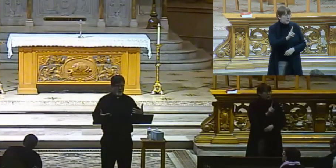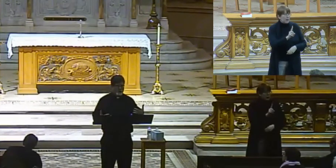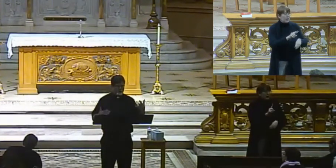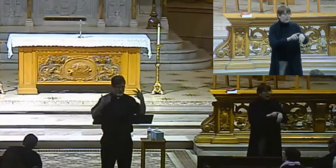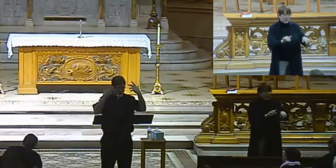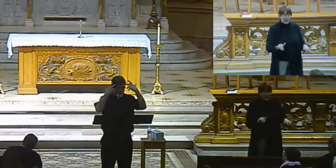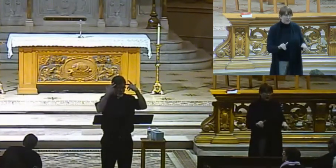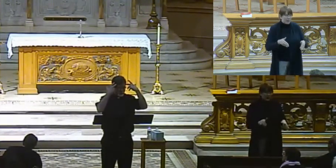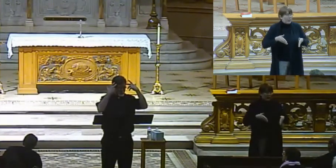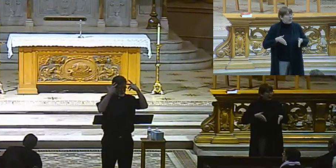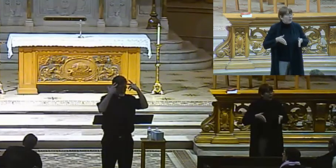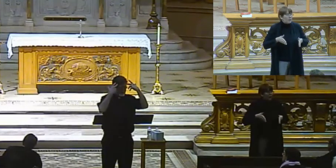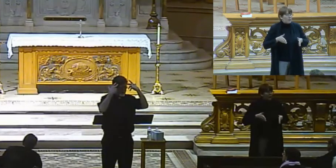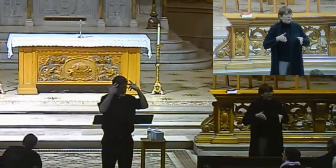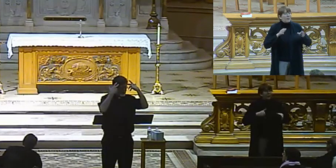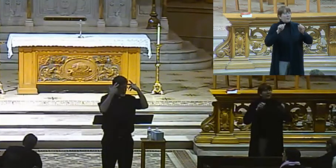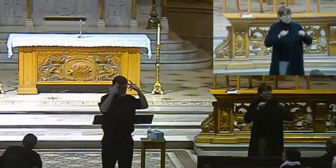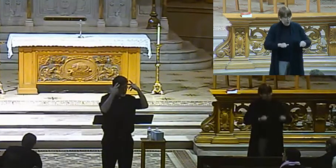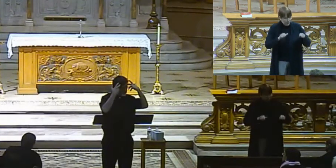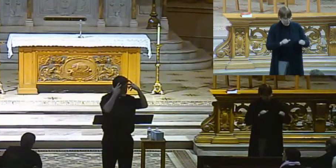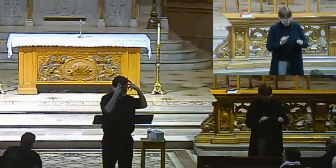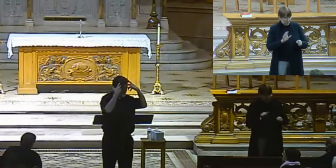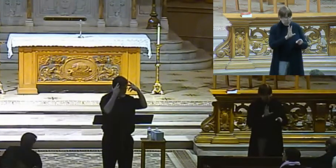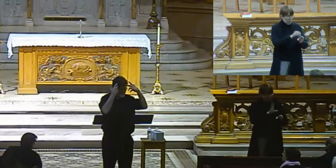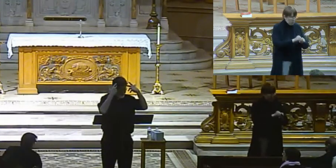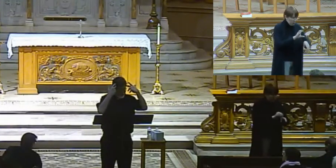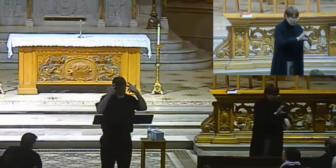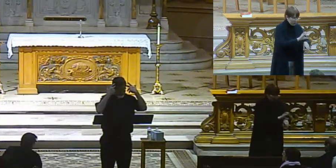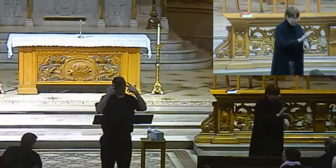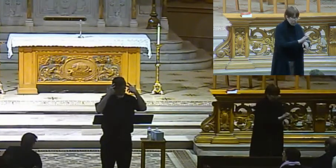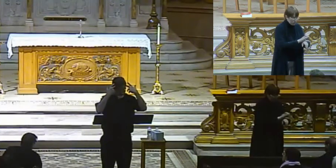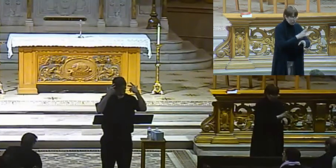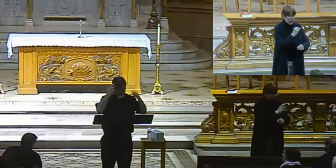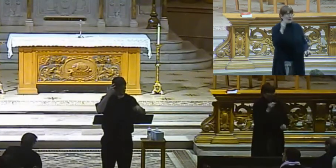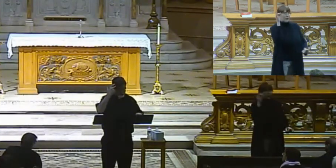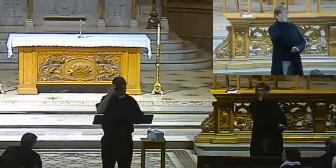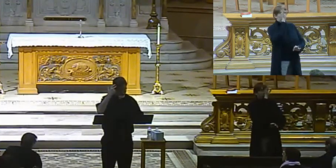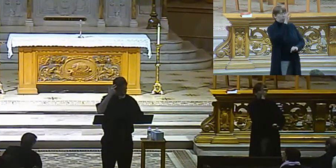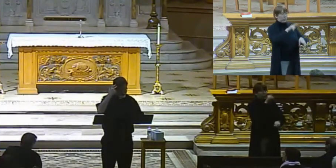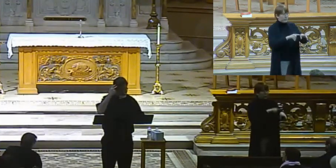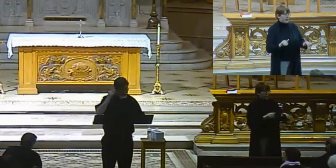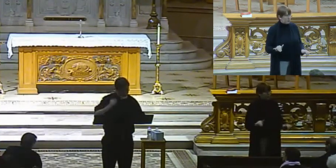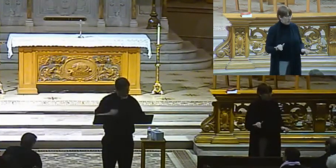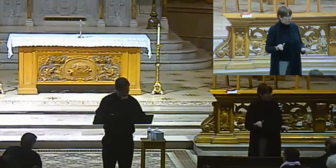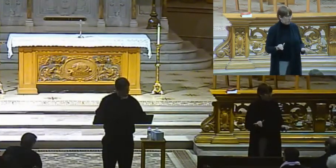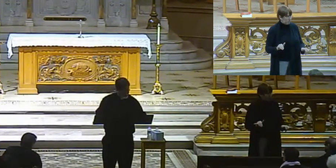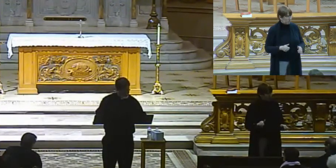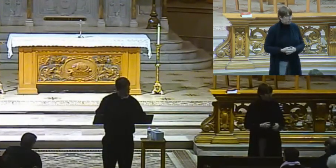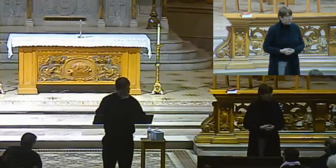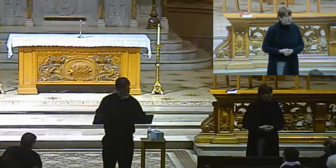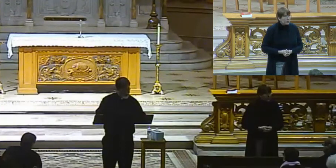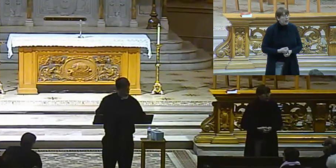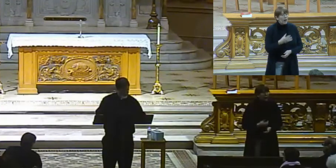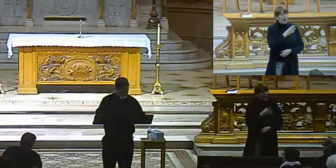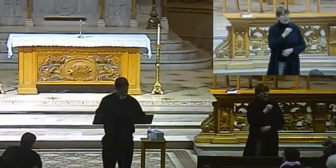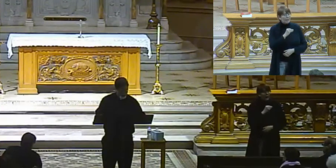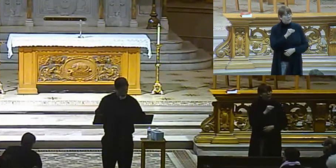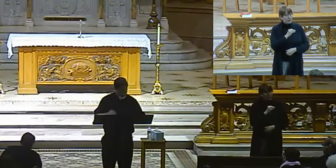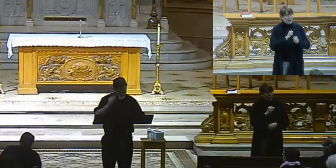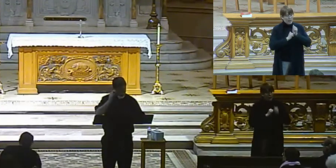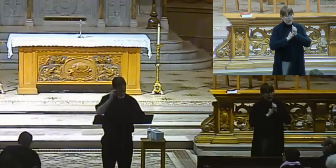without even knowing explicitly that's what I'm doing. Okay? Now, the final one is apostolic. The church is